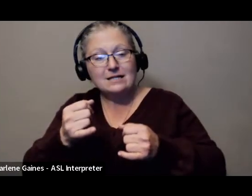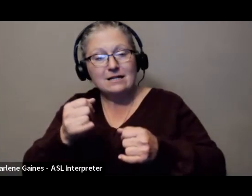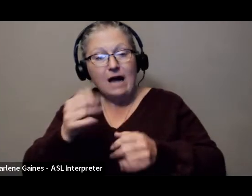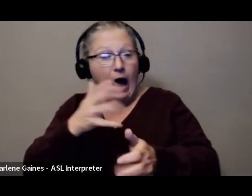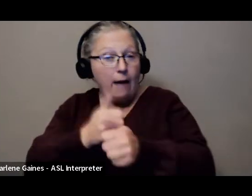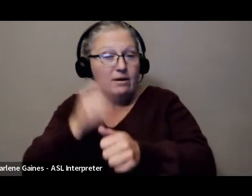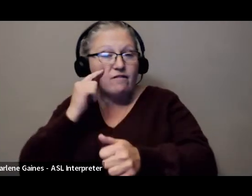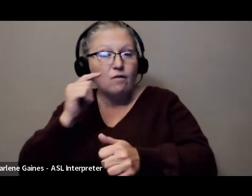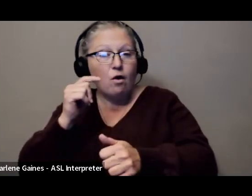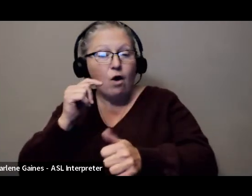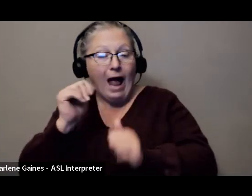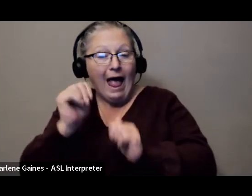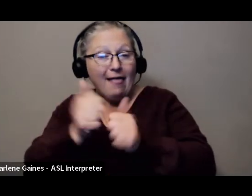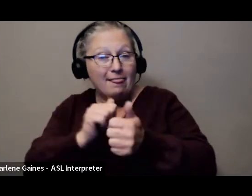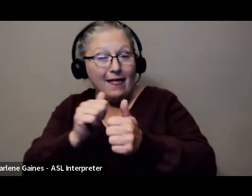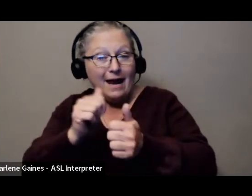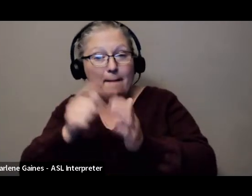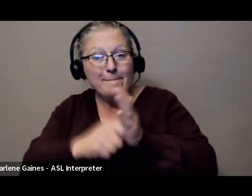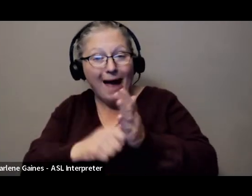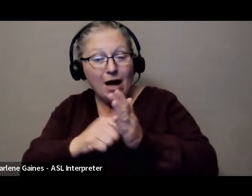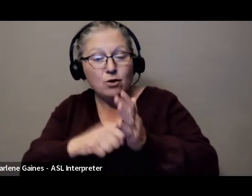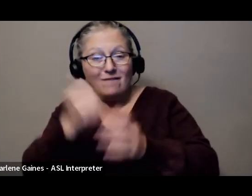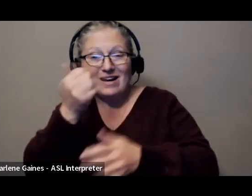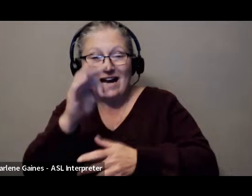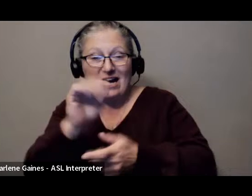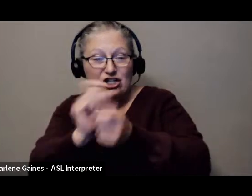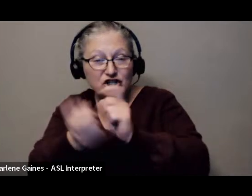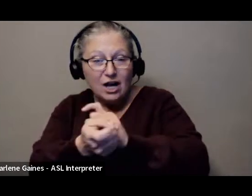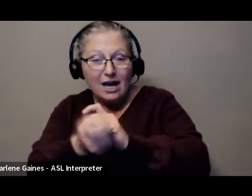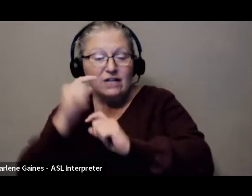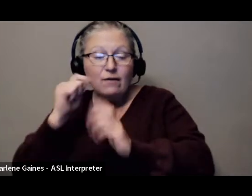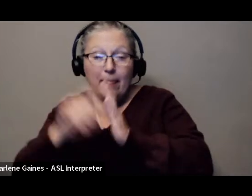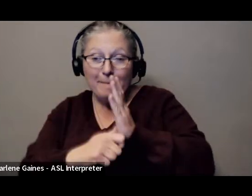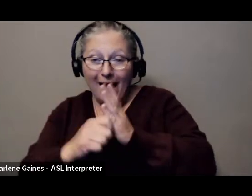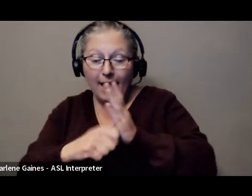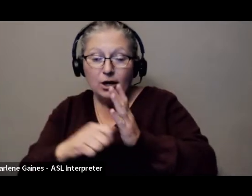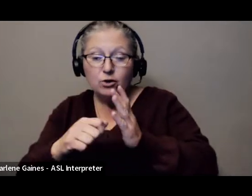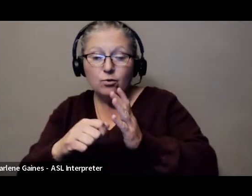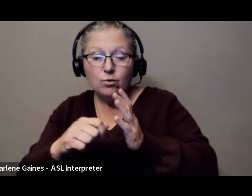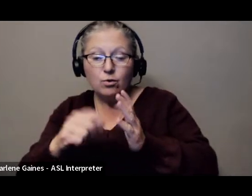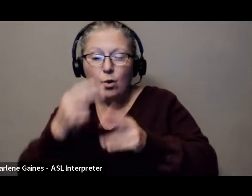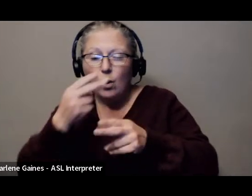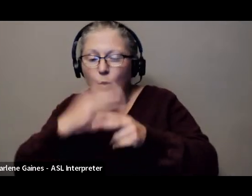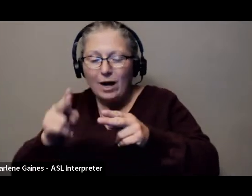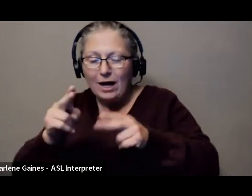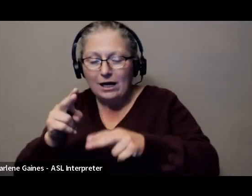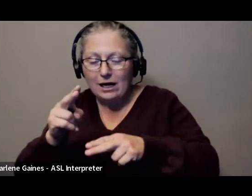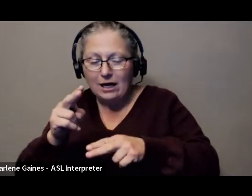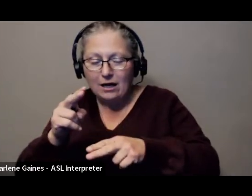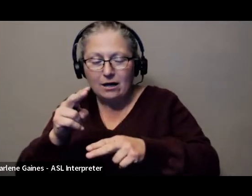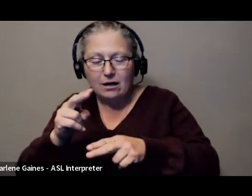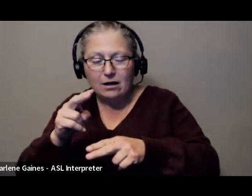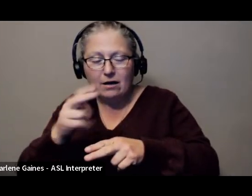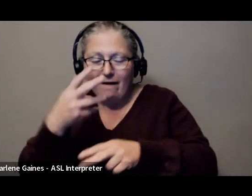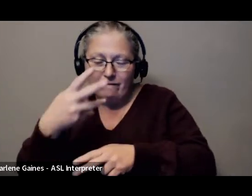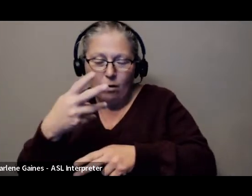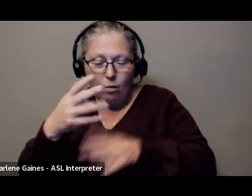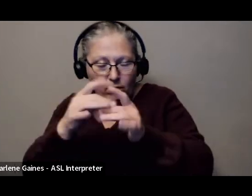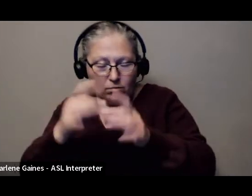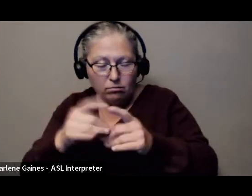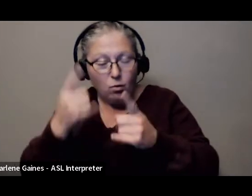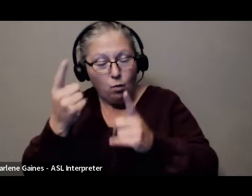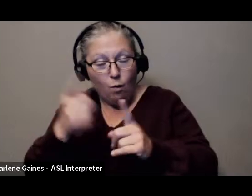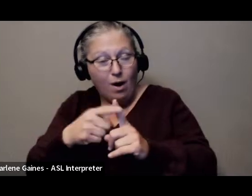to our athletic manual. We had 19 changes or revisions to the manual. I'll just quickly state 4 of them. One